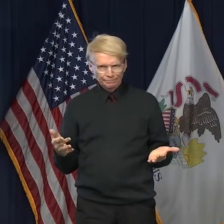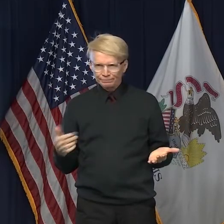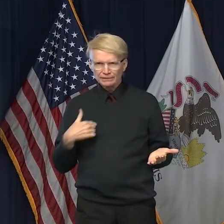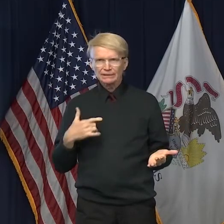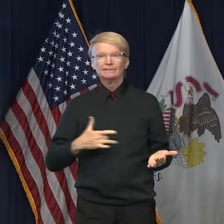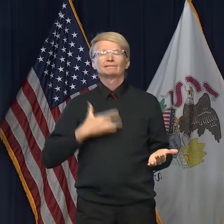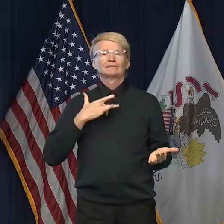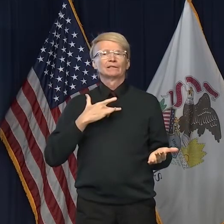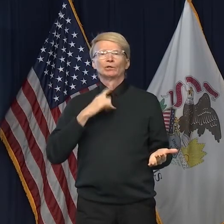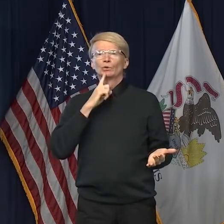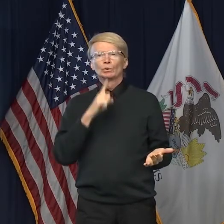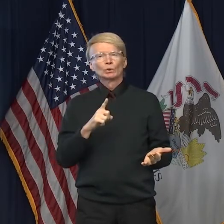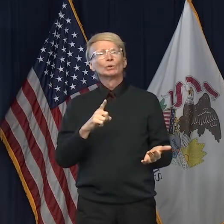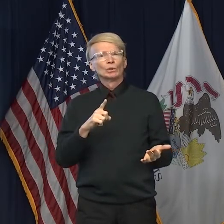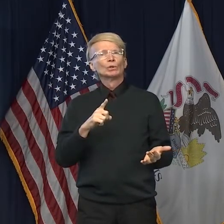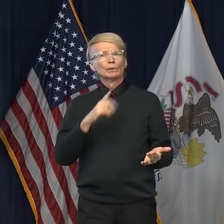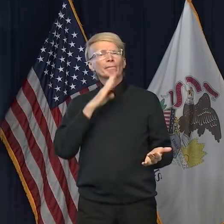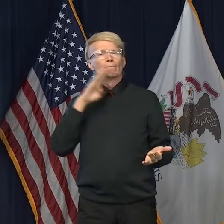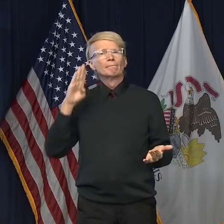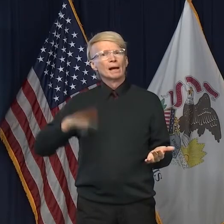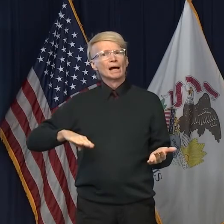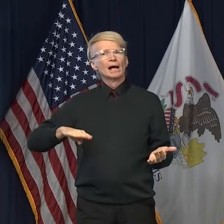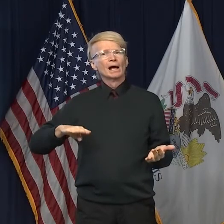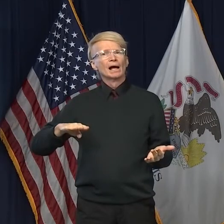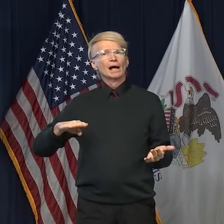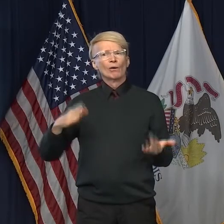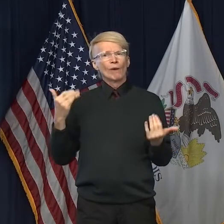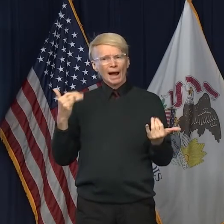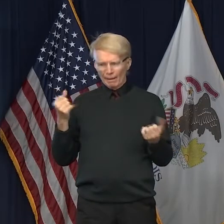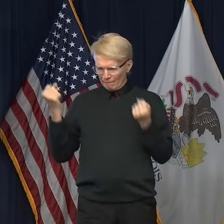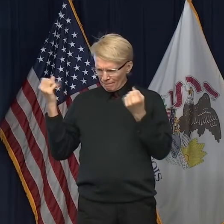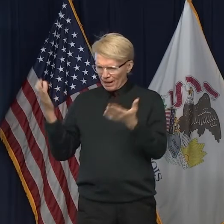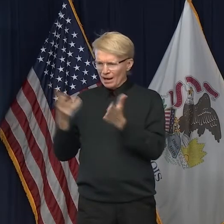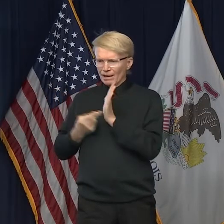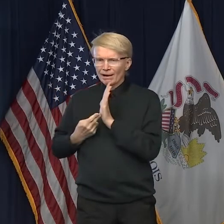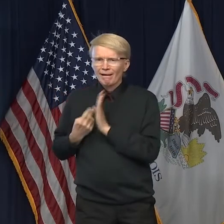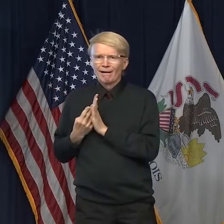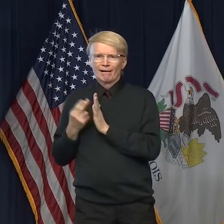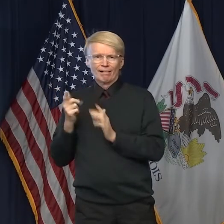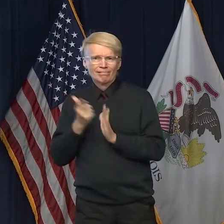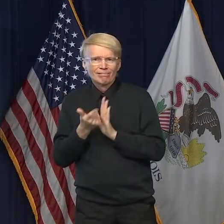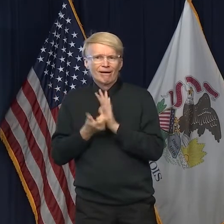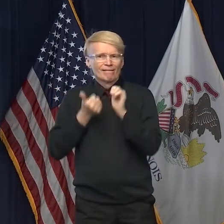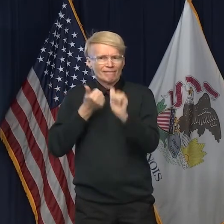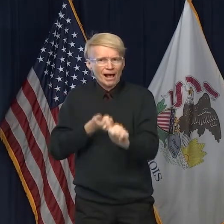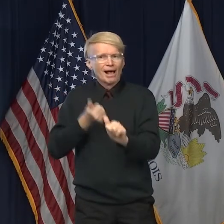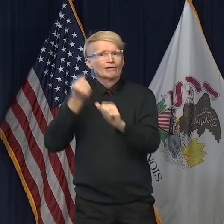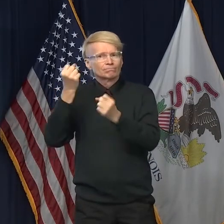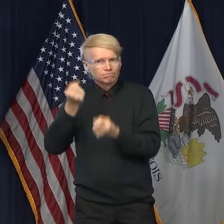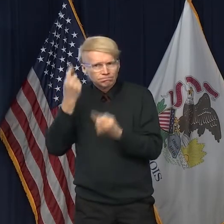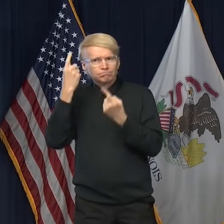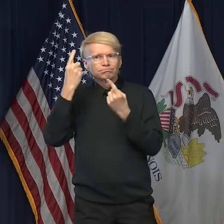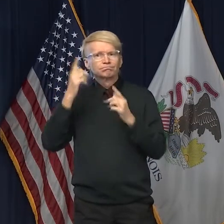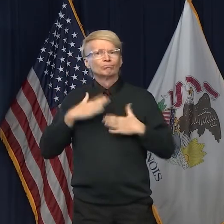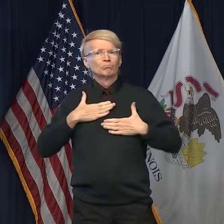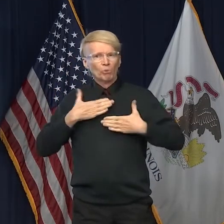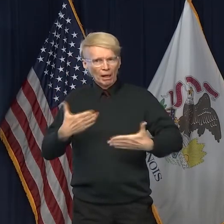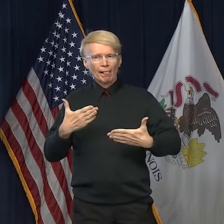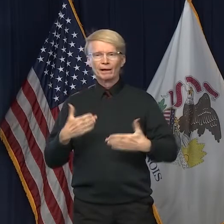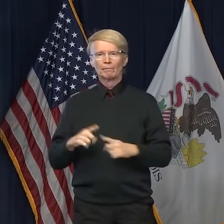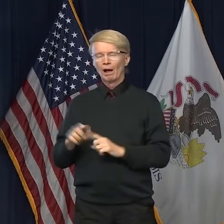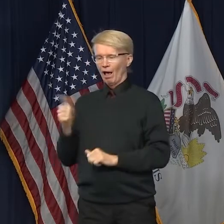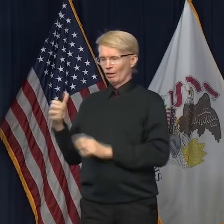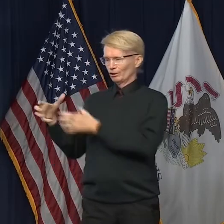the law-abiding bar and restaurant owners, that there are others out there that are trying to take